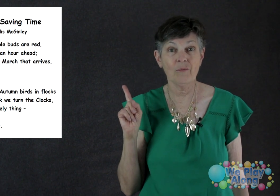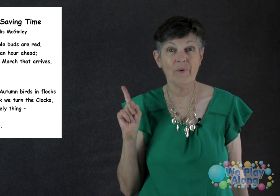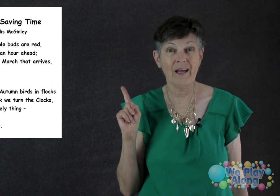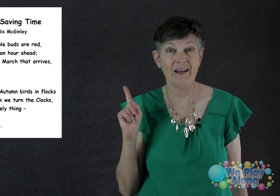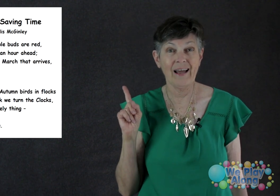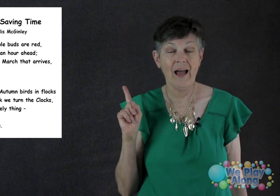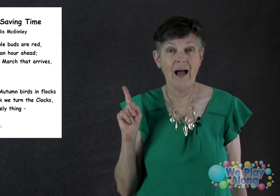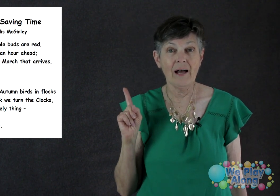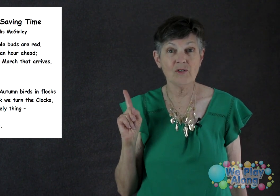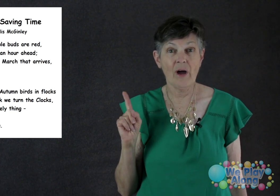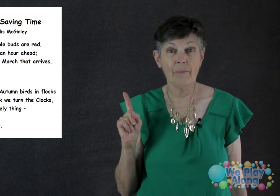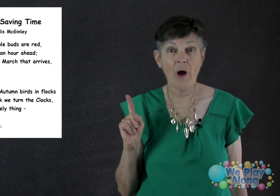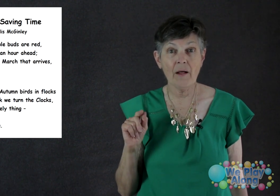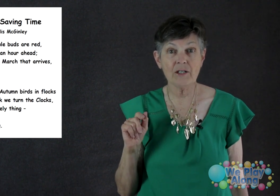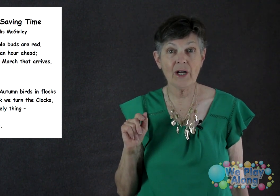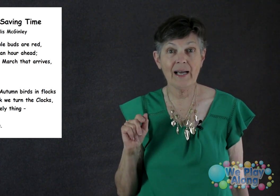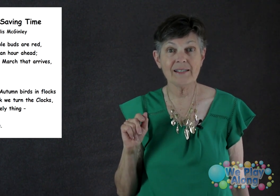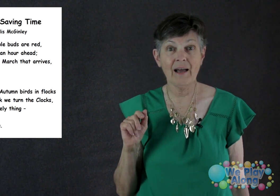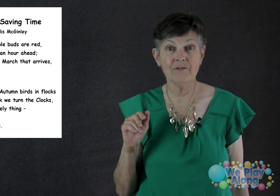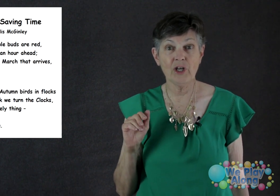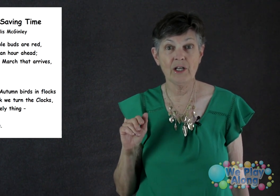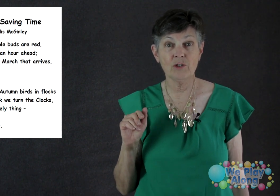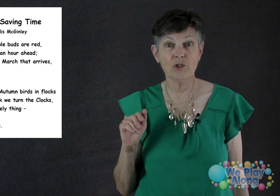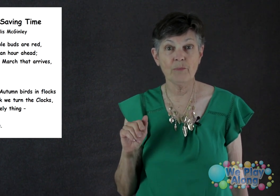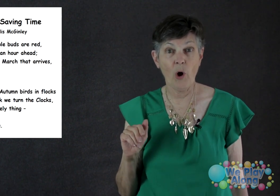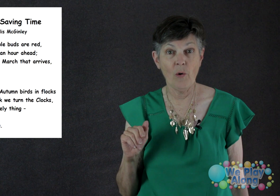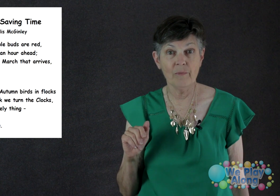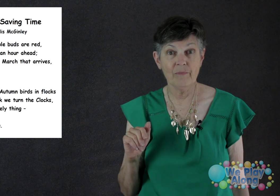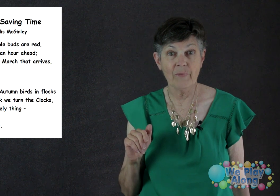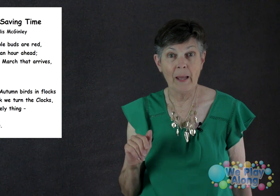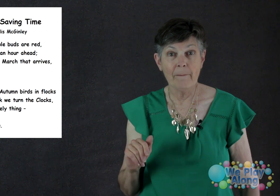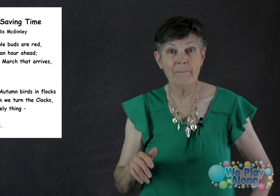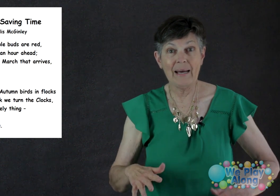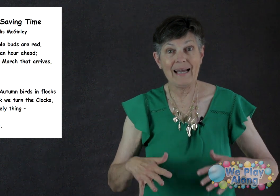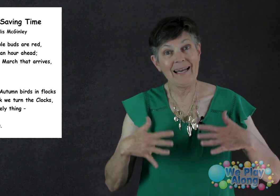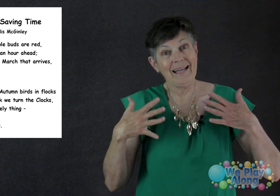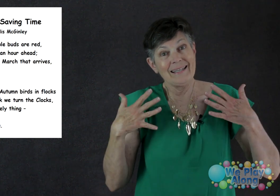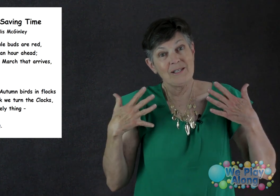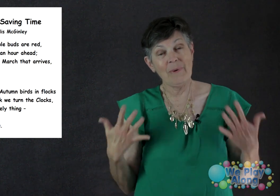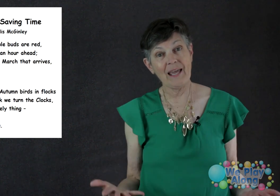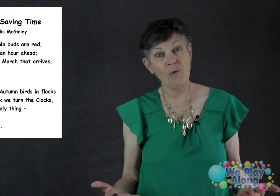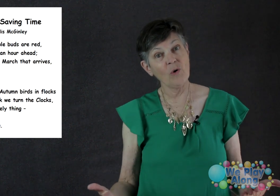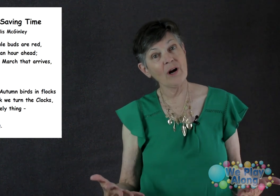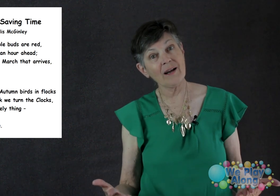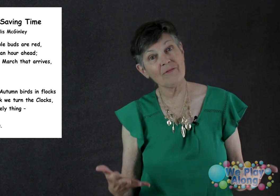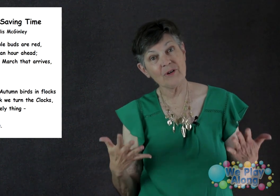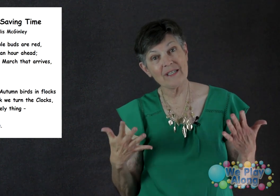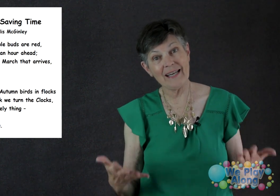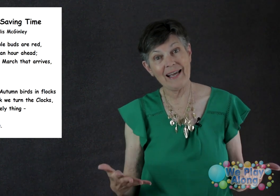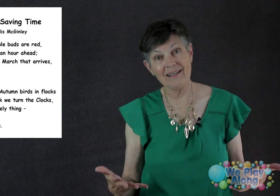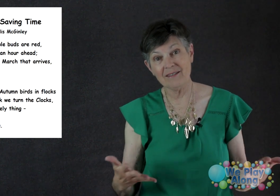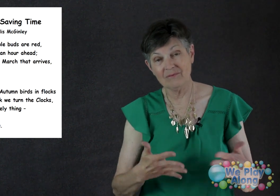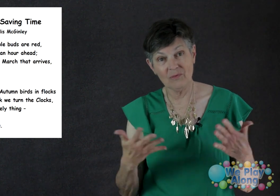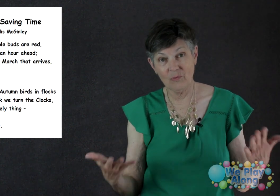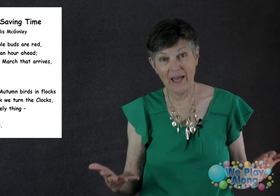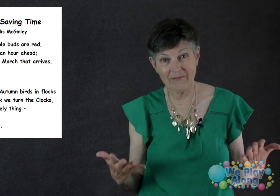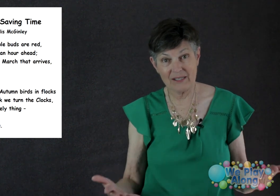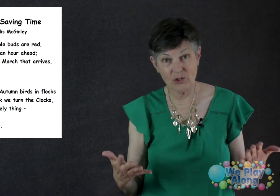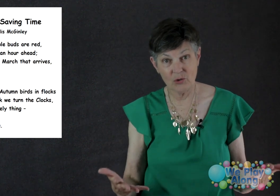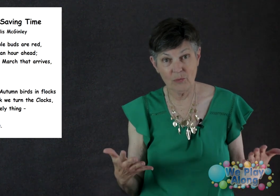but so I apologize, I've changed your poem. But to make it work for today, we have to do